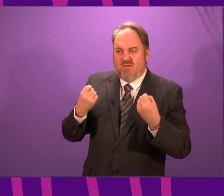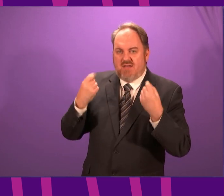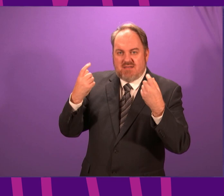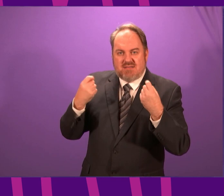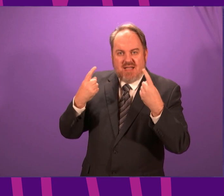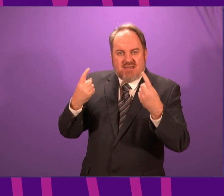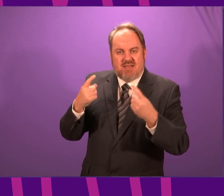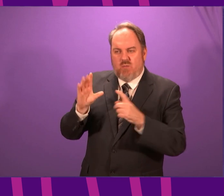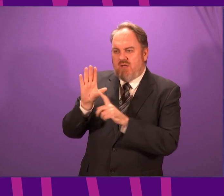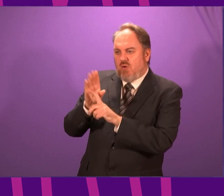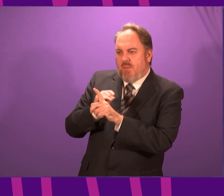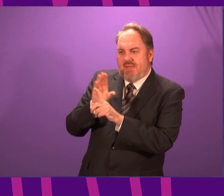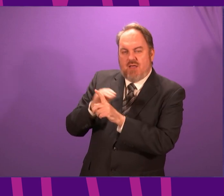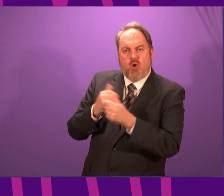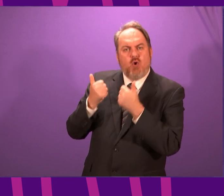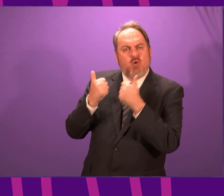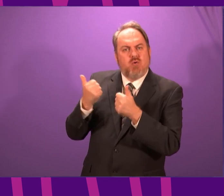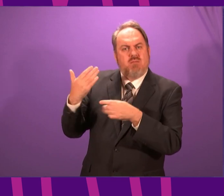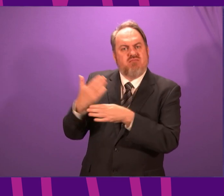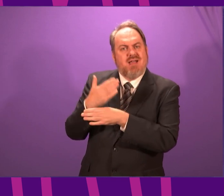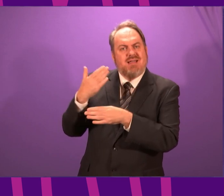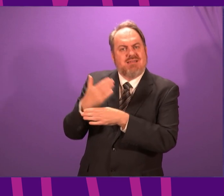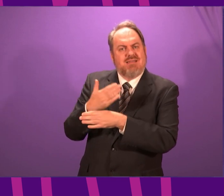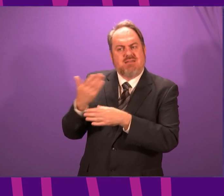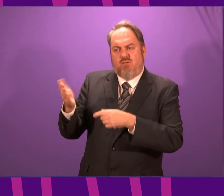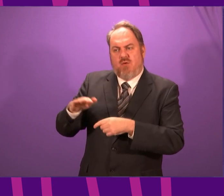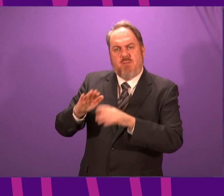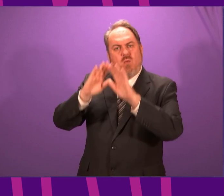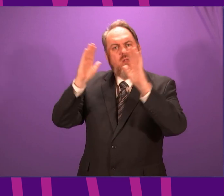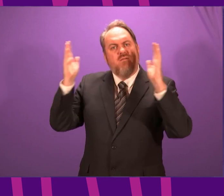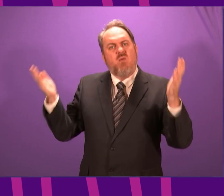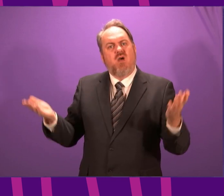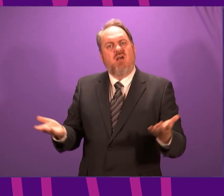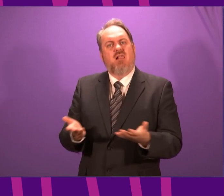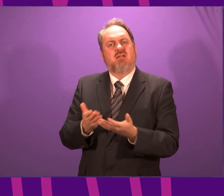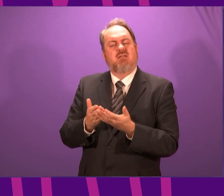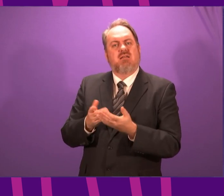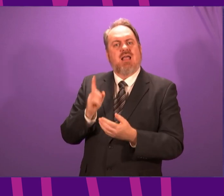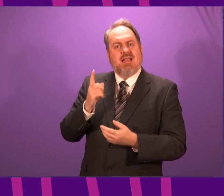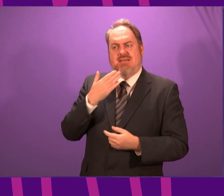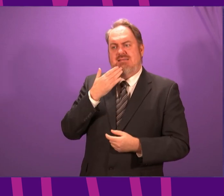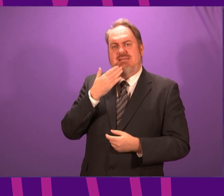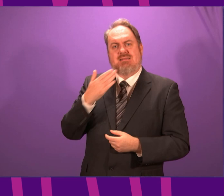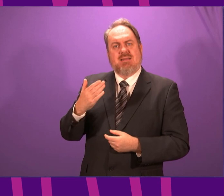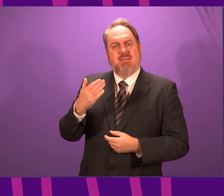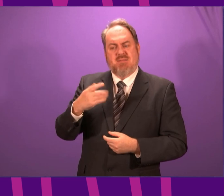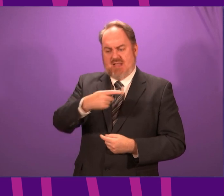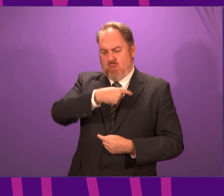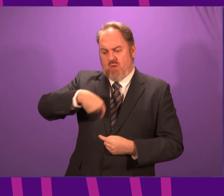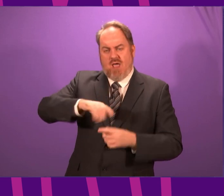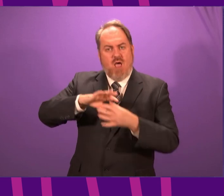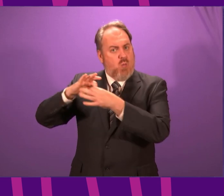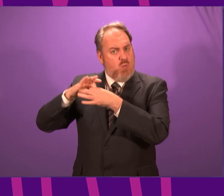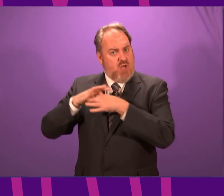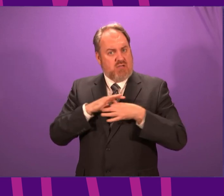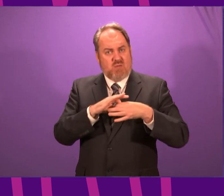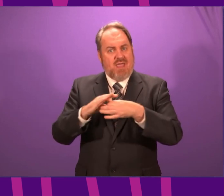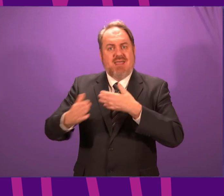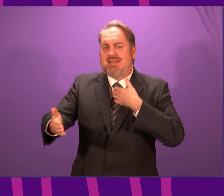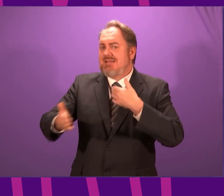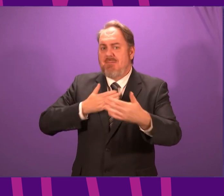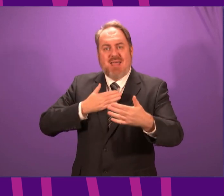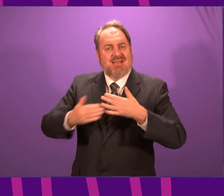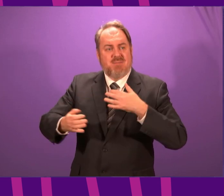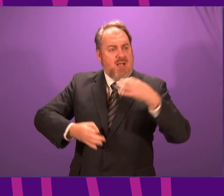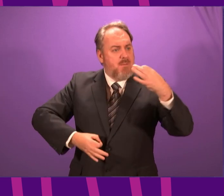from around the world to inform our decision making. And there is also, I believe, a political will that transcends party colours to see us through this challenge.